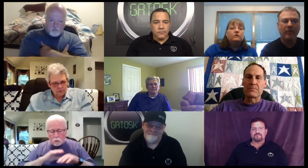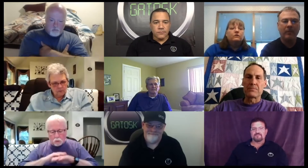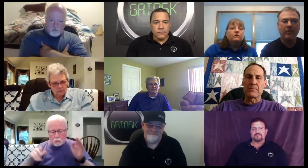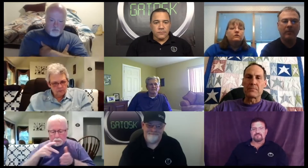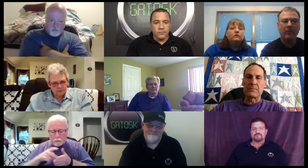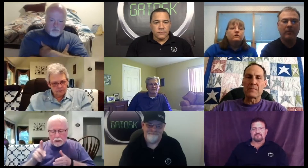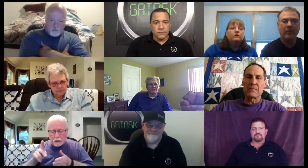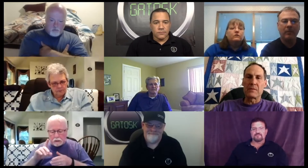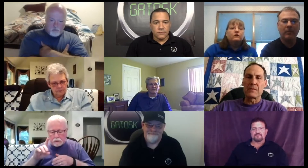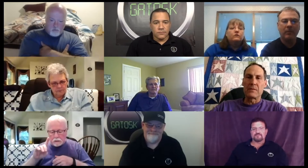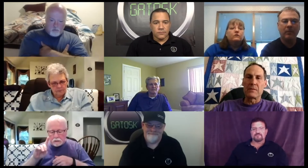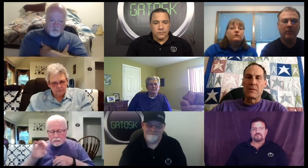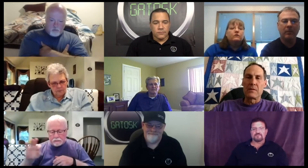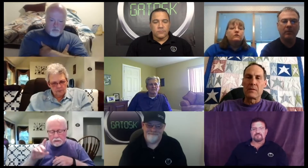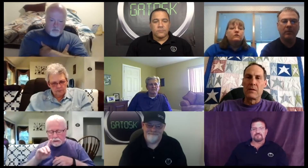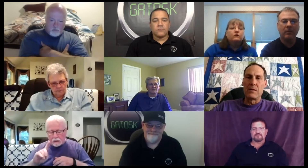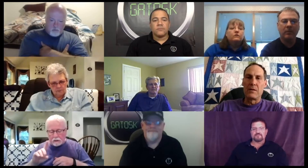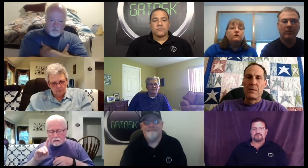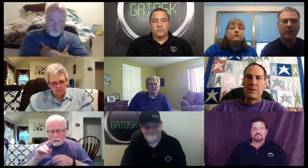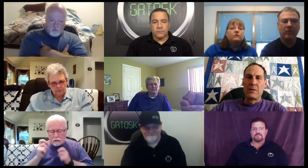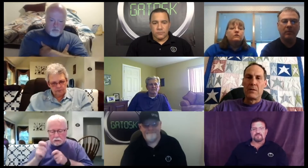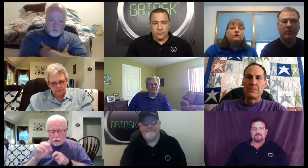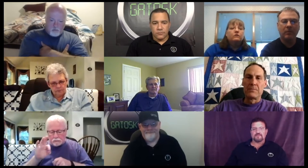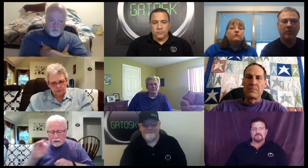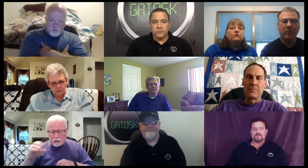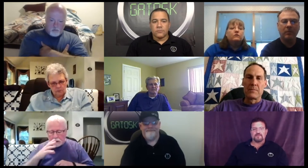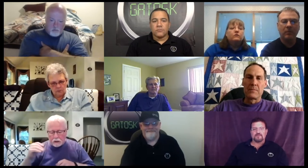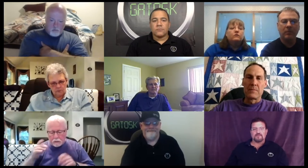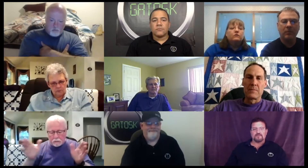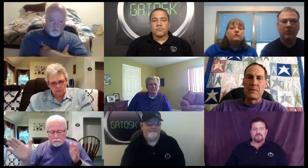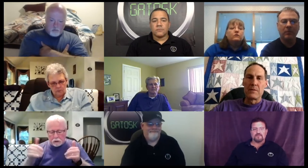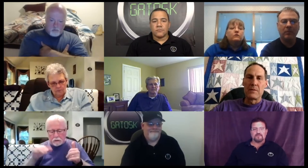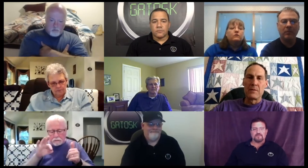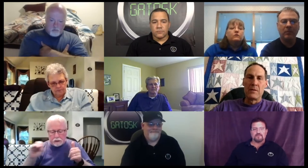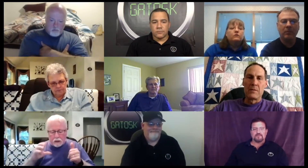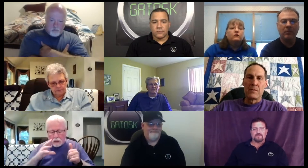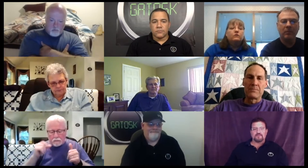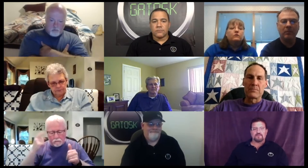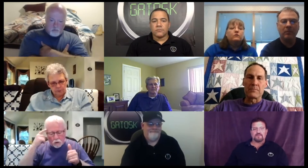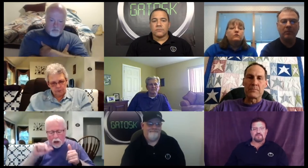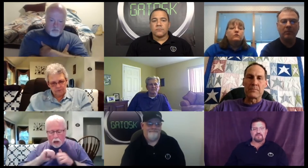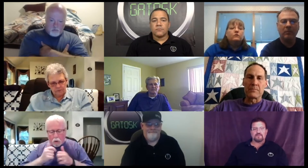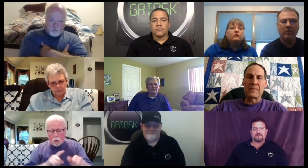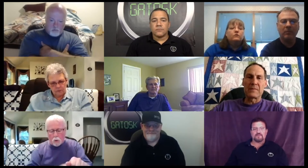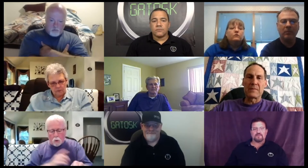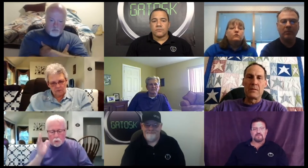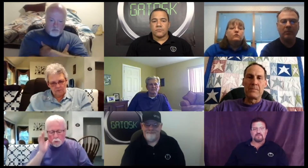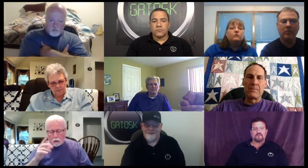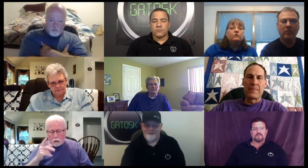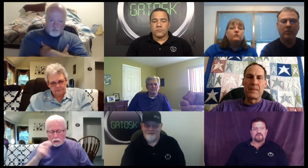People who don't pay the distributor fee and the package fee, for how